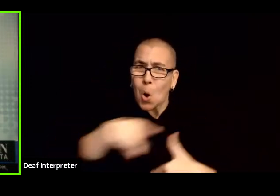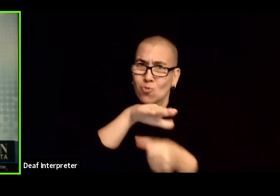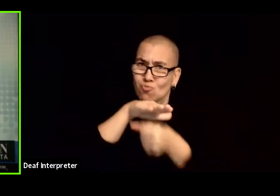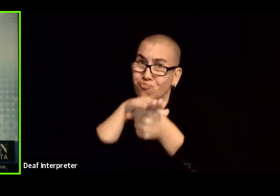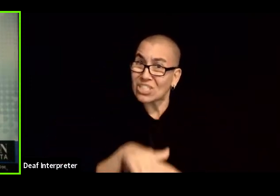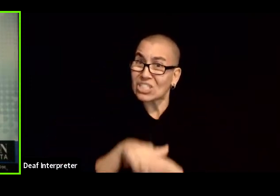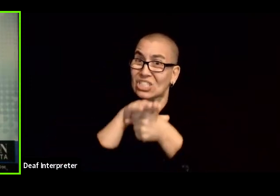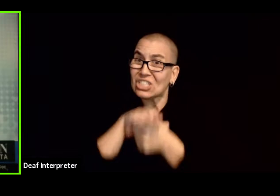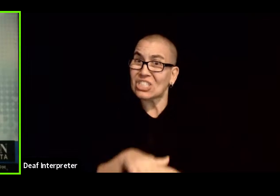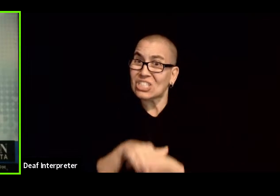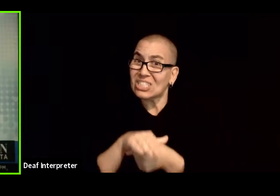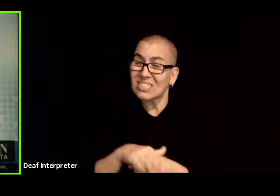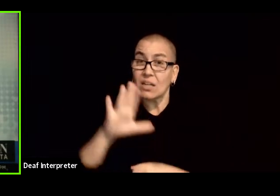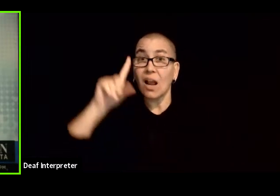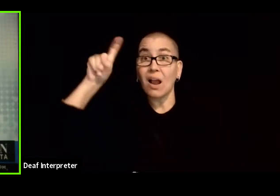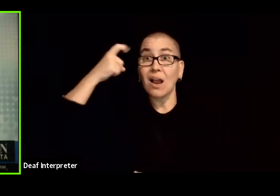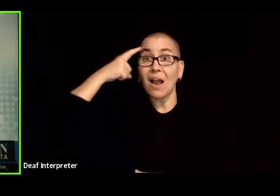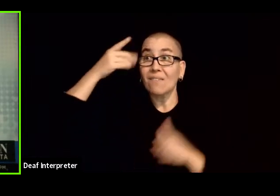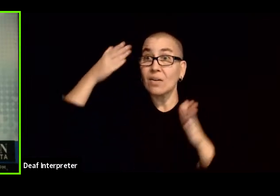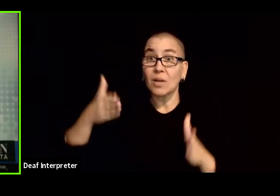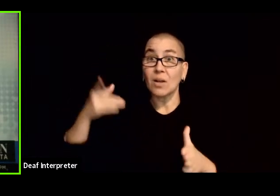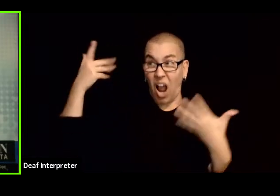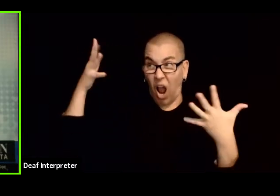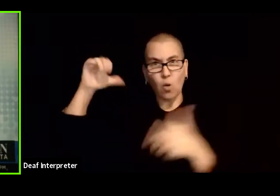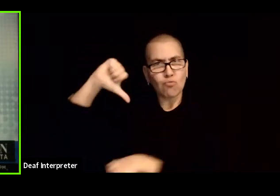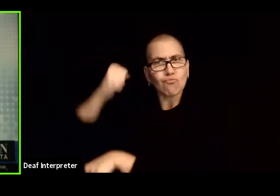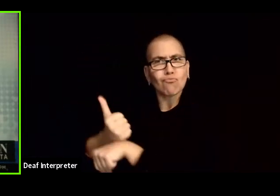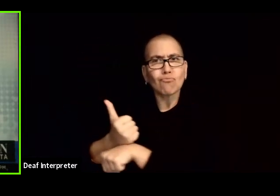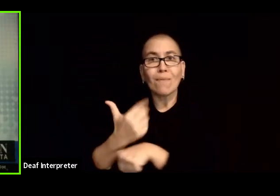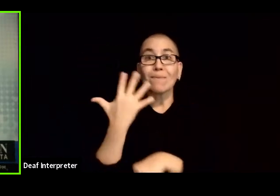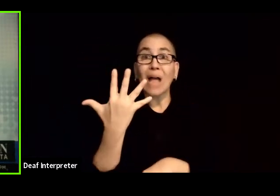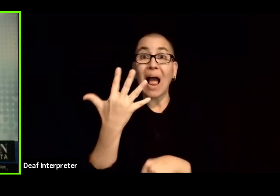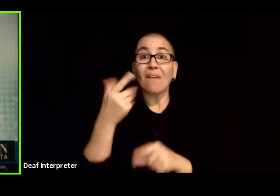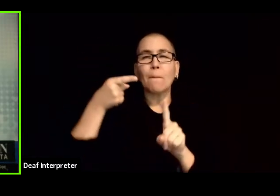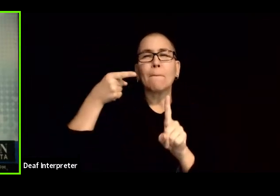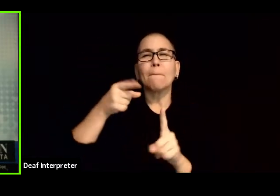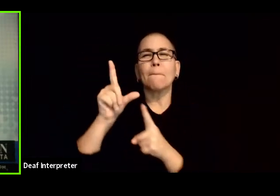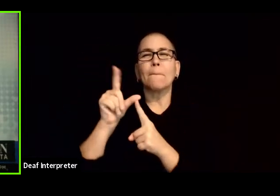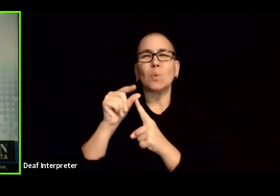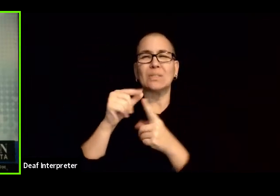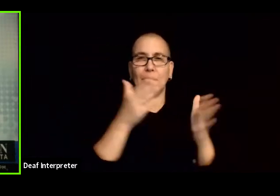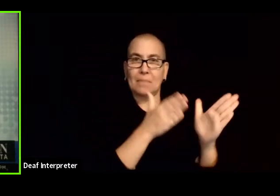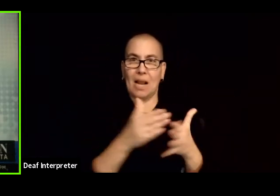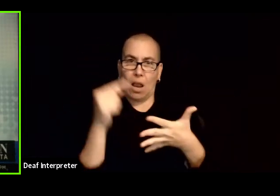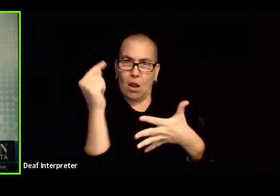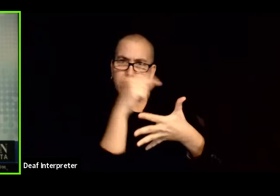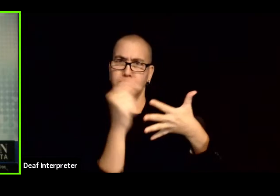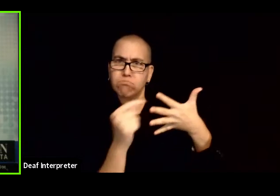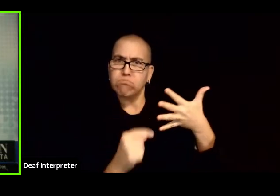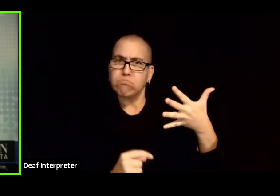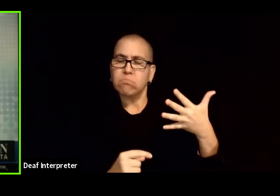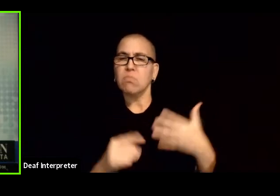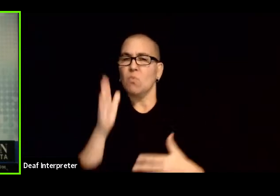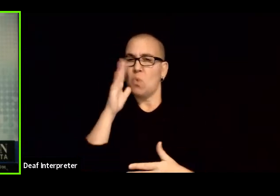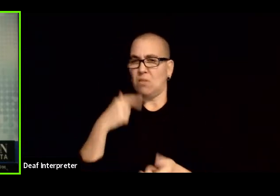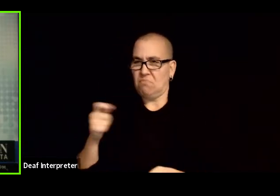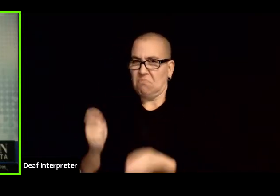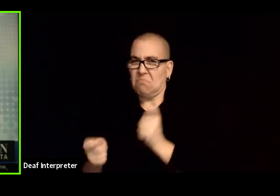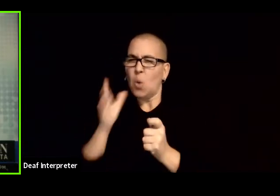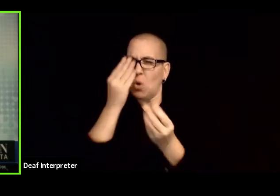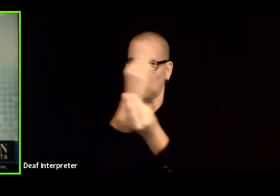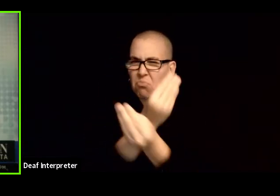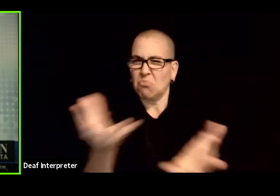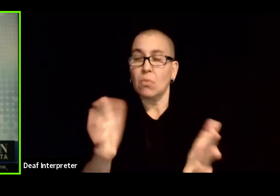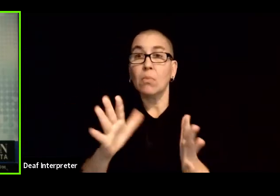and we look to share that soon. In the meantime, it's important to be clear about what's happening and what we can expect to happen in the